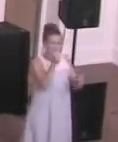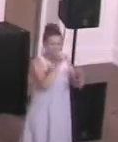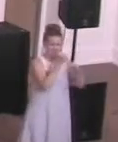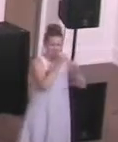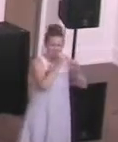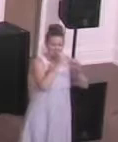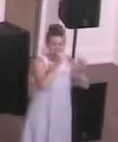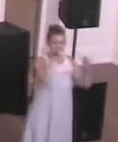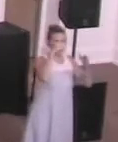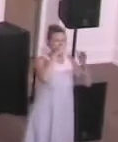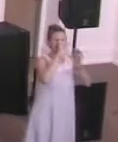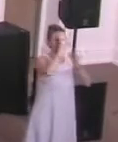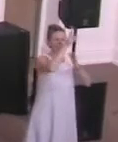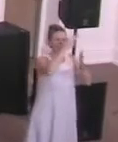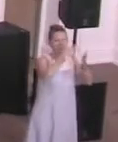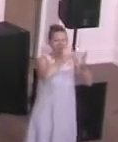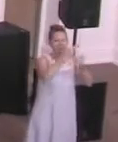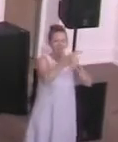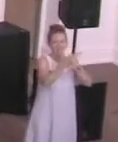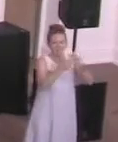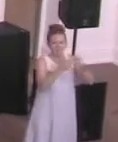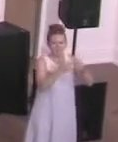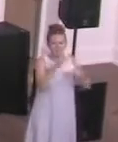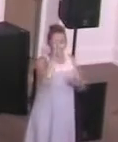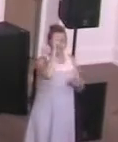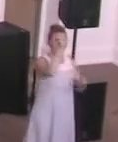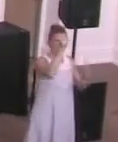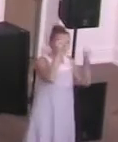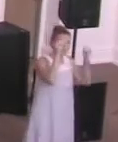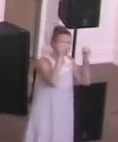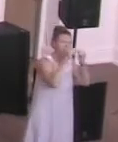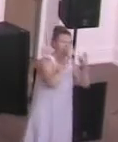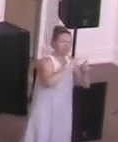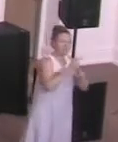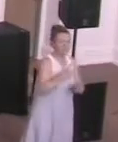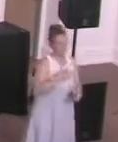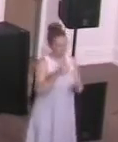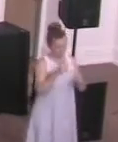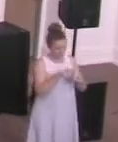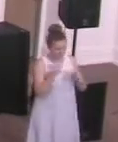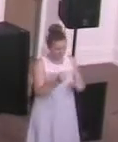Savior's hand. You are more than my words could say.